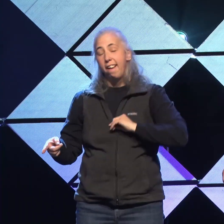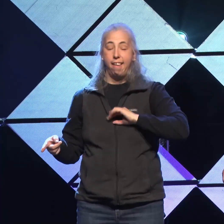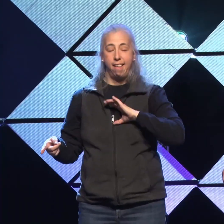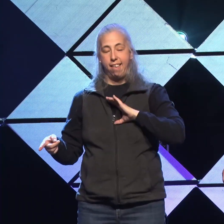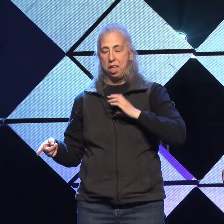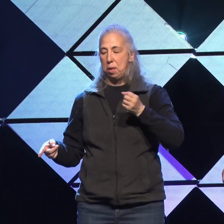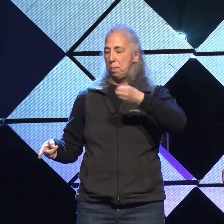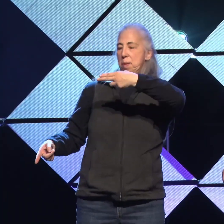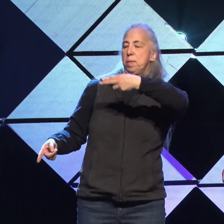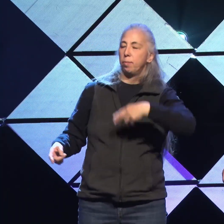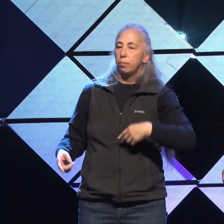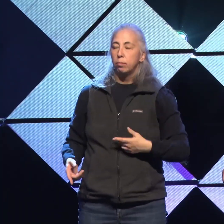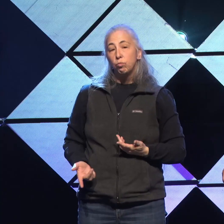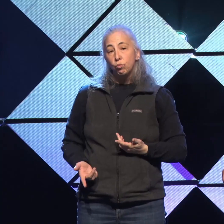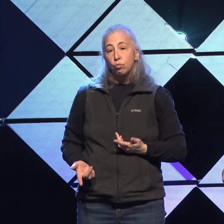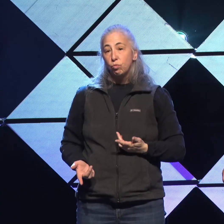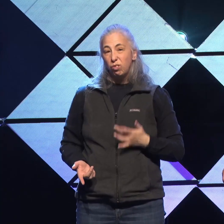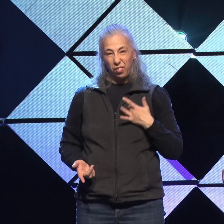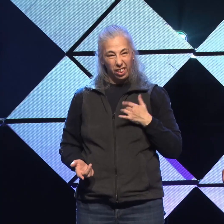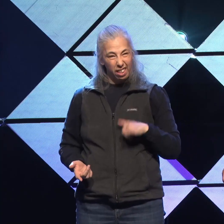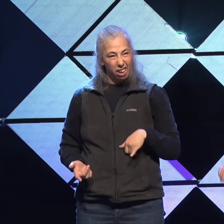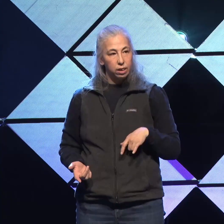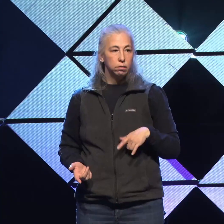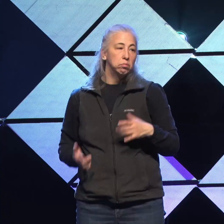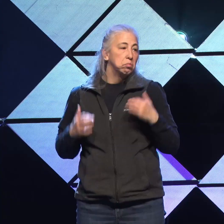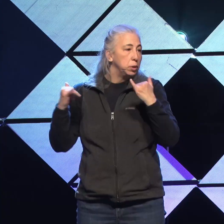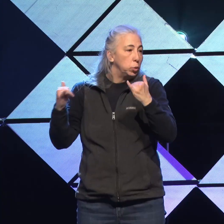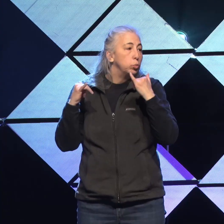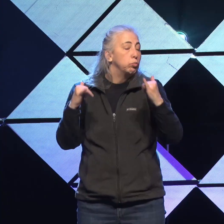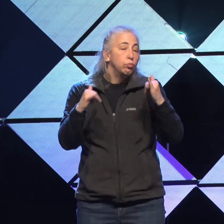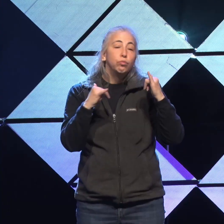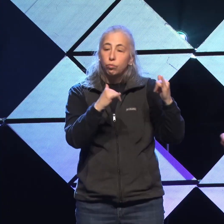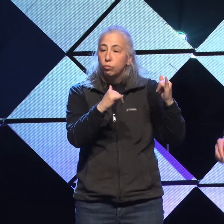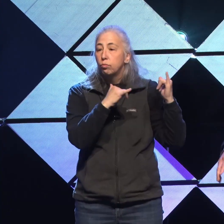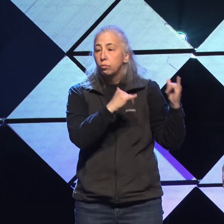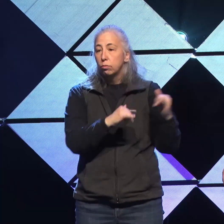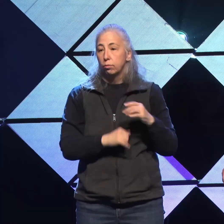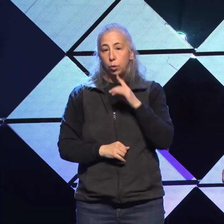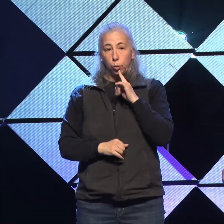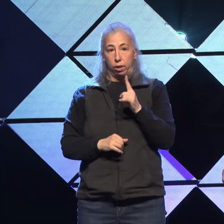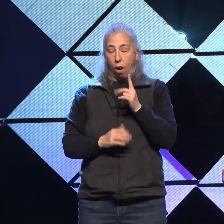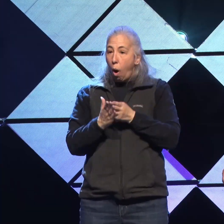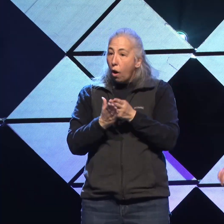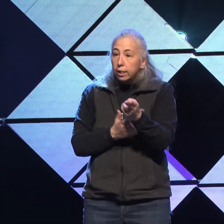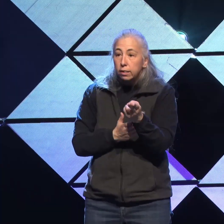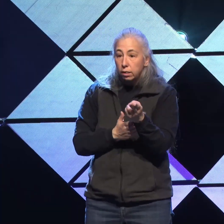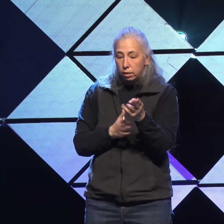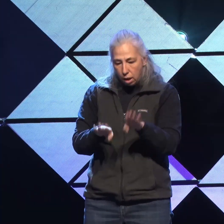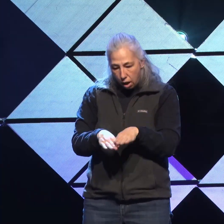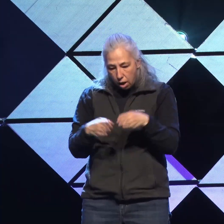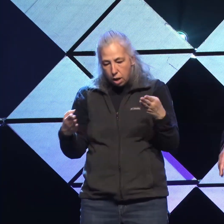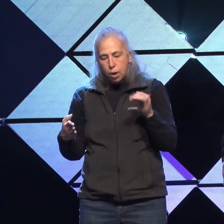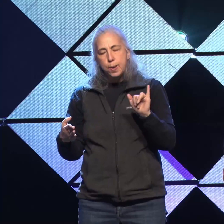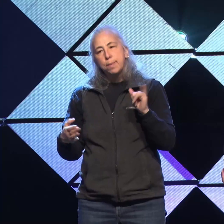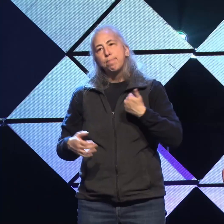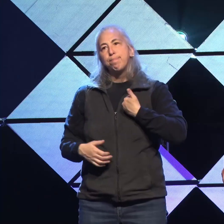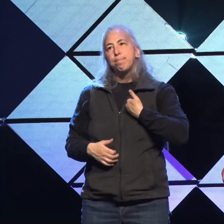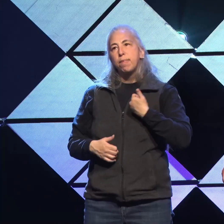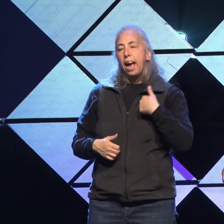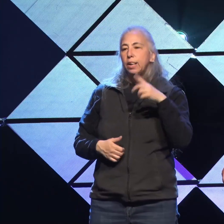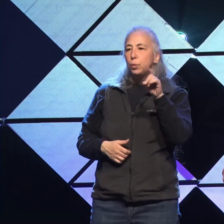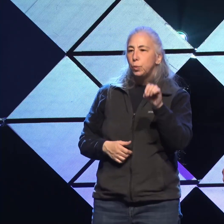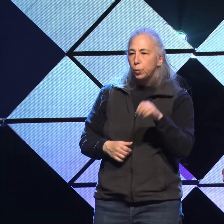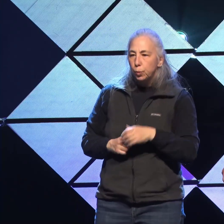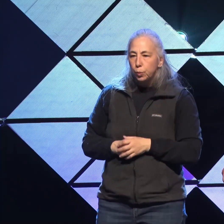Yeah, me too. Me too. We have to look at this honestly. The other character in the story, the